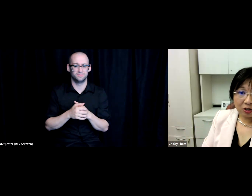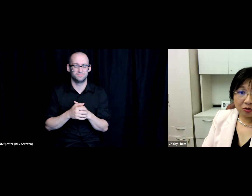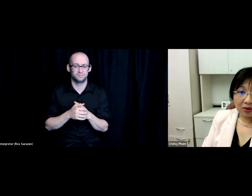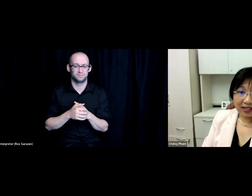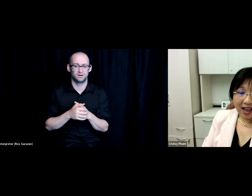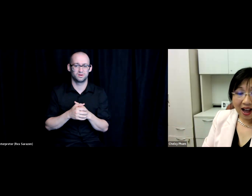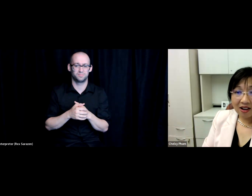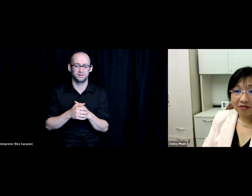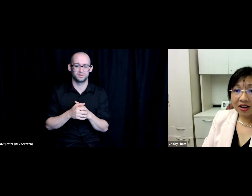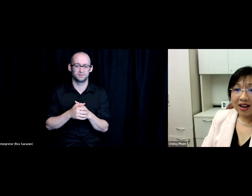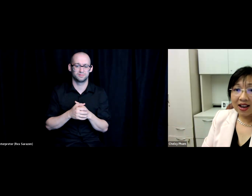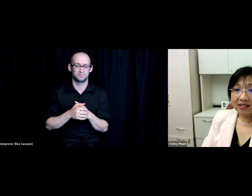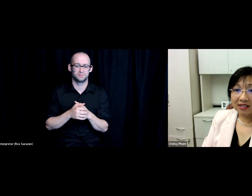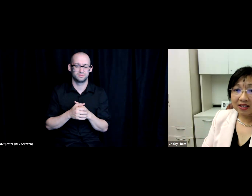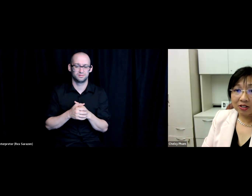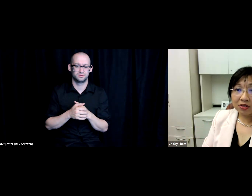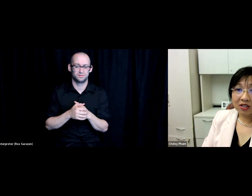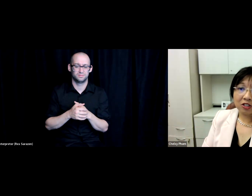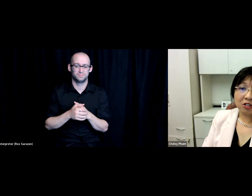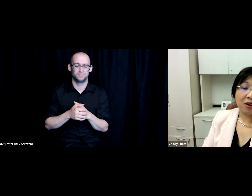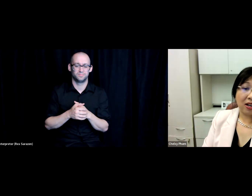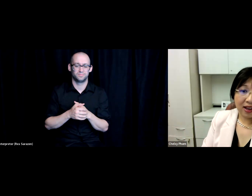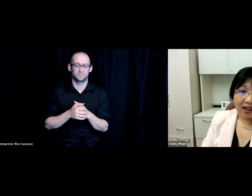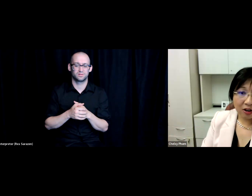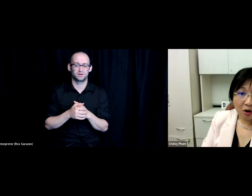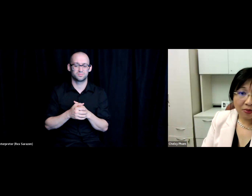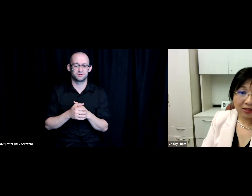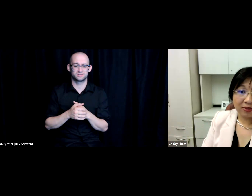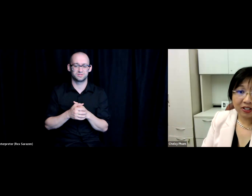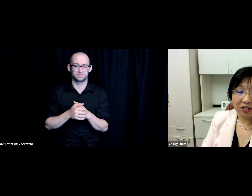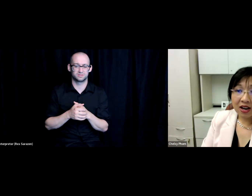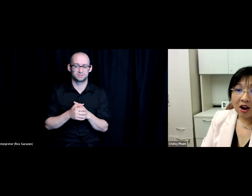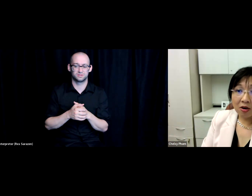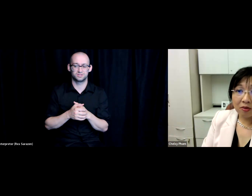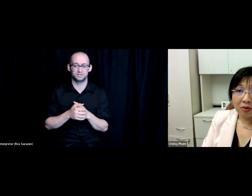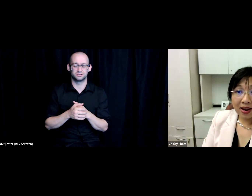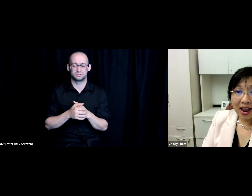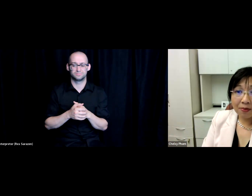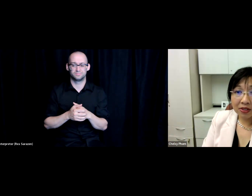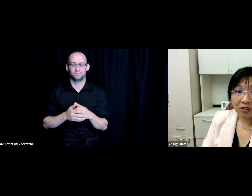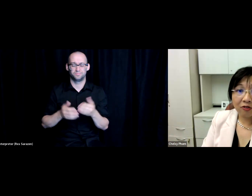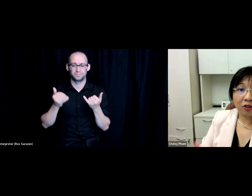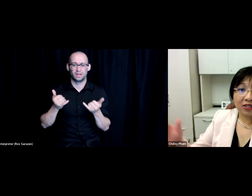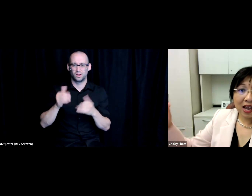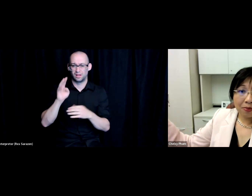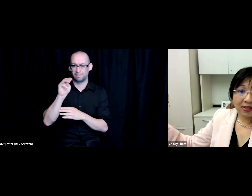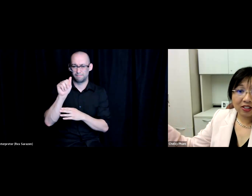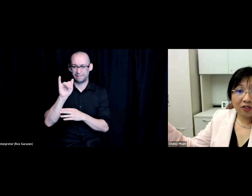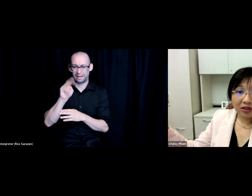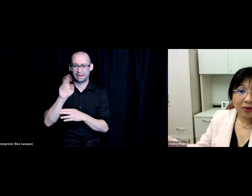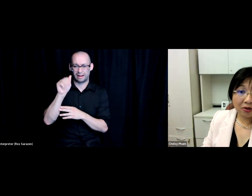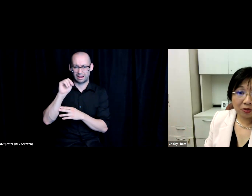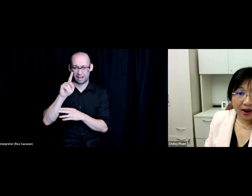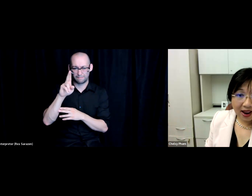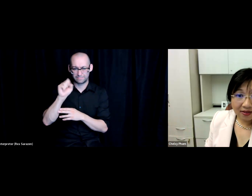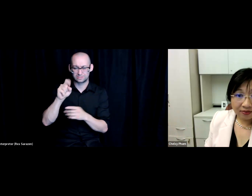limited to what they have, and students couldn't do AutoCAD at home because we reach our main campus to the furthest campus is